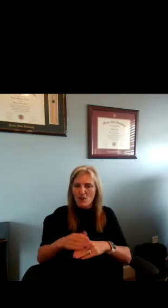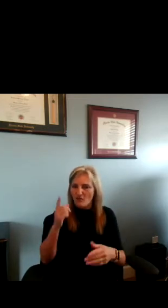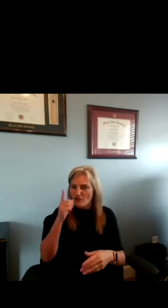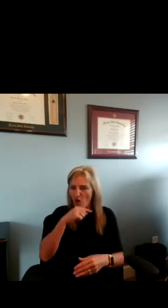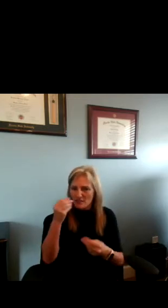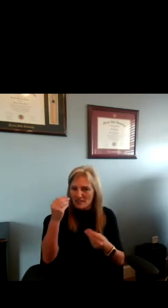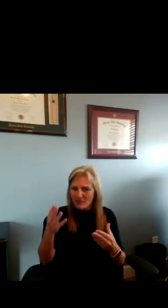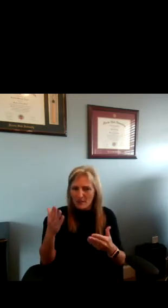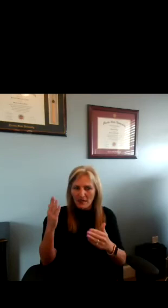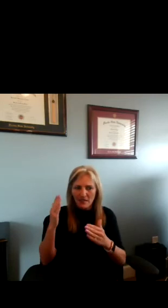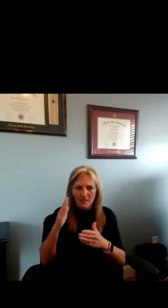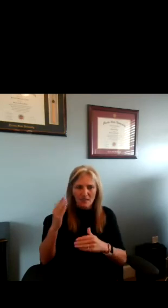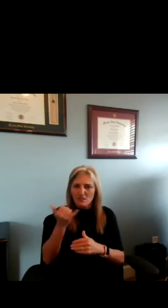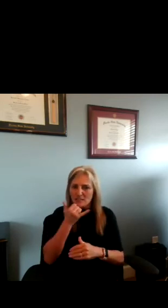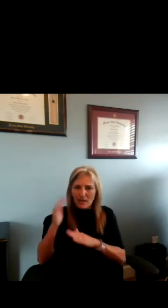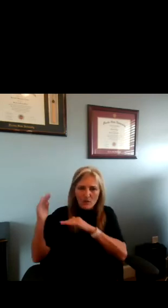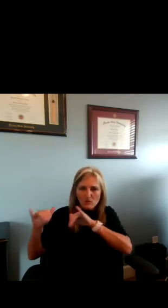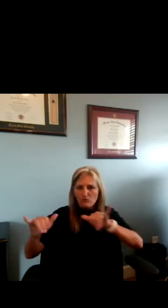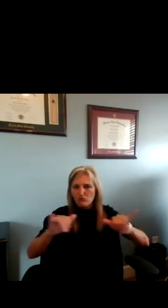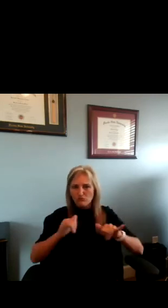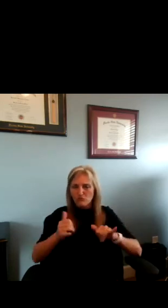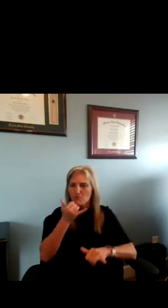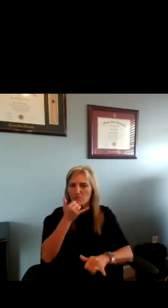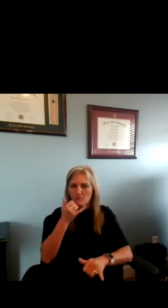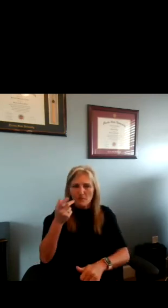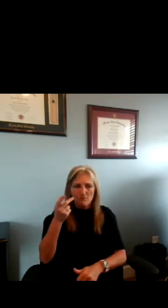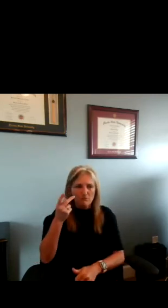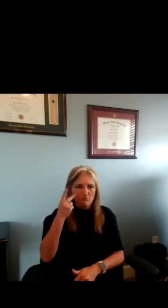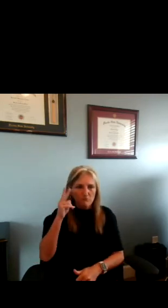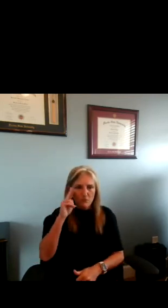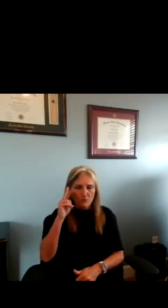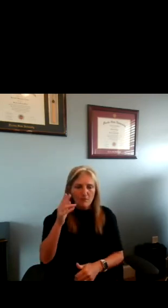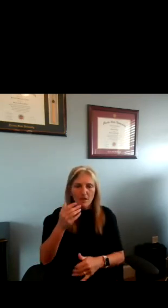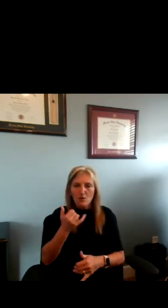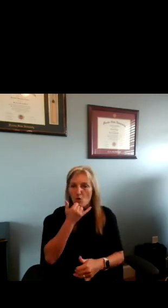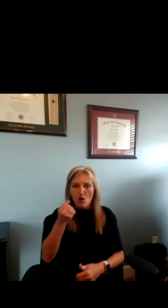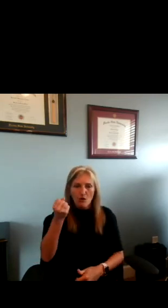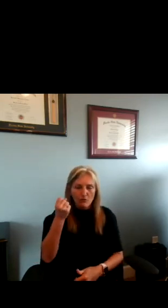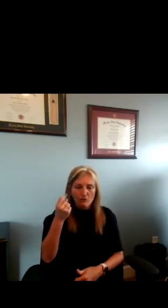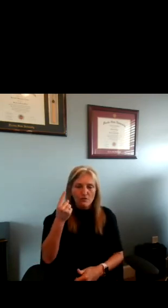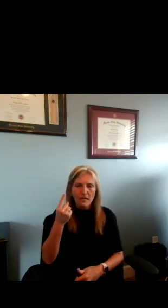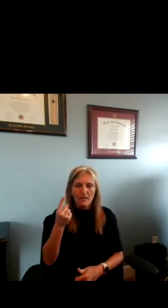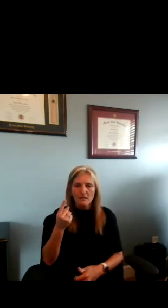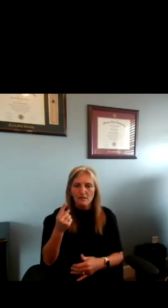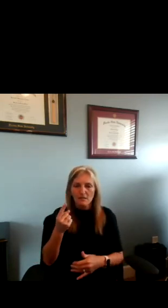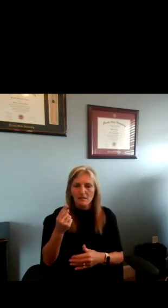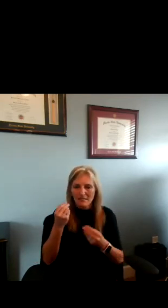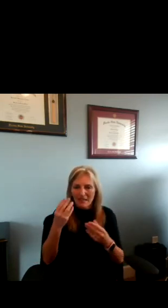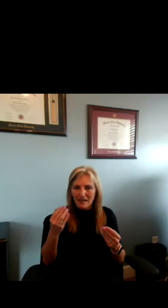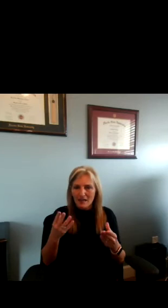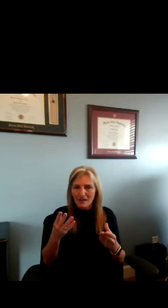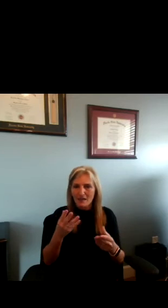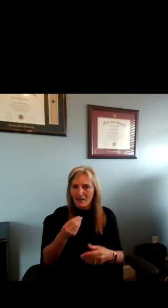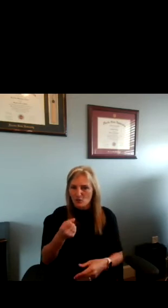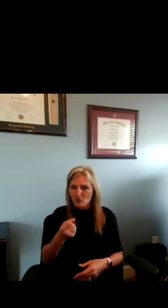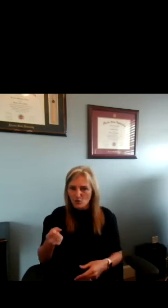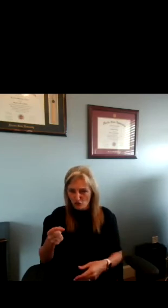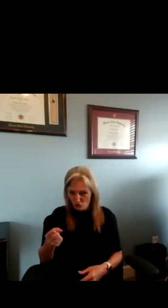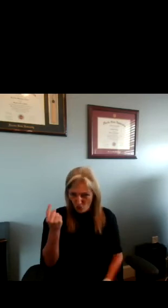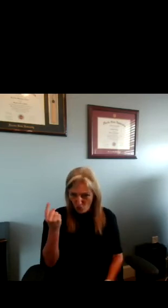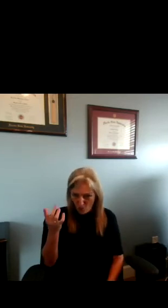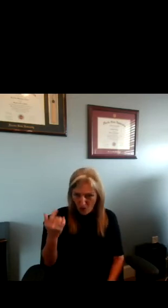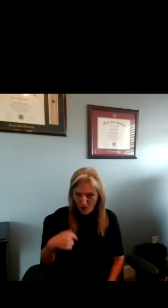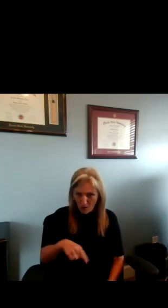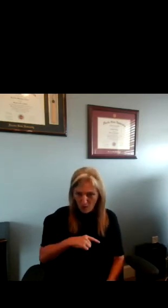misunderstood data, and resources. Have you ever wondered why we pay so little